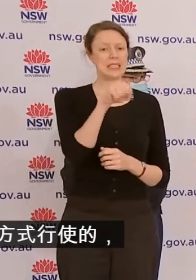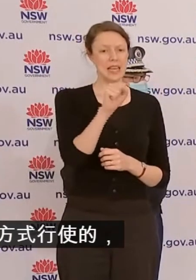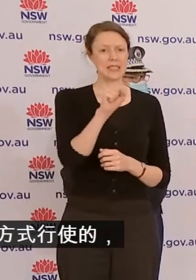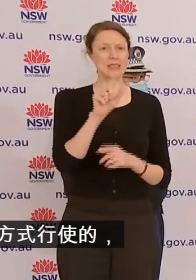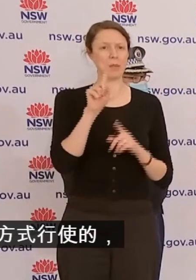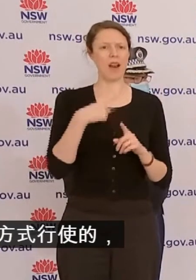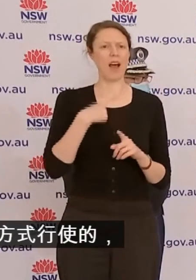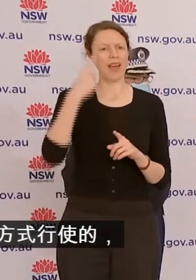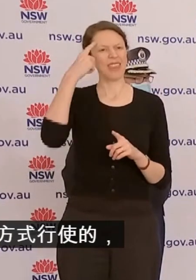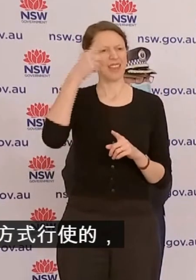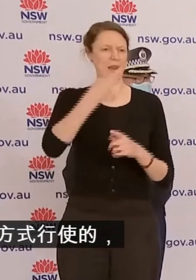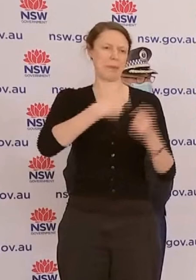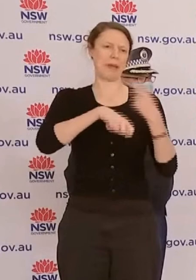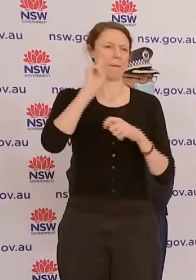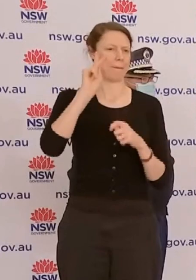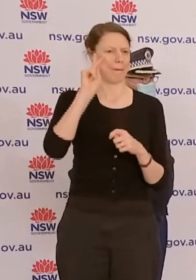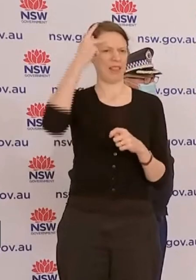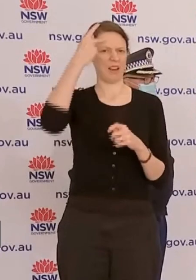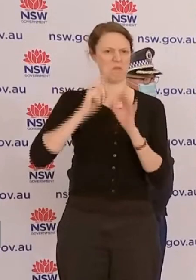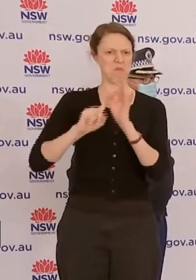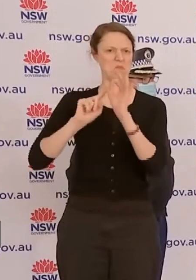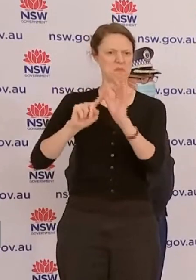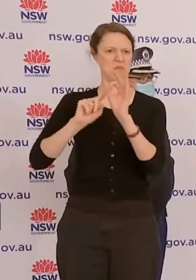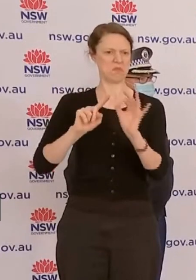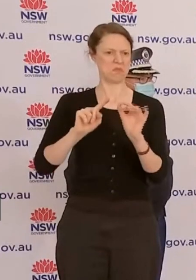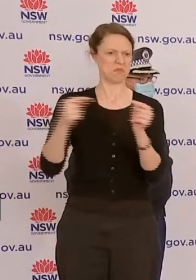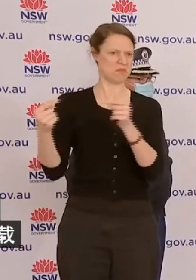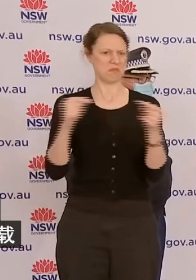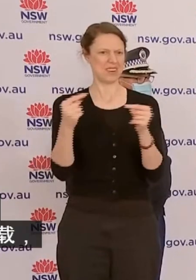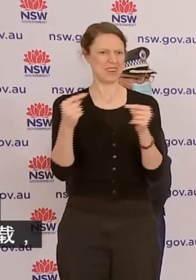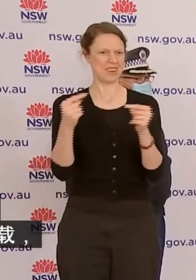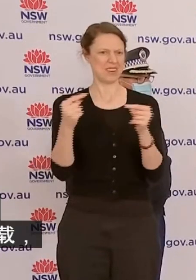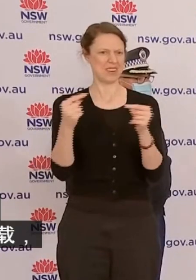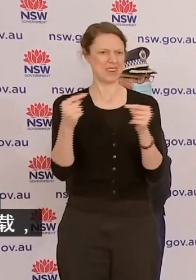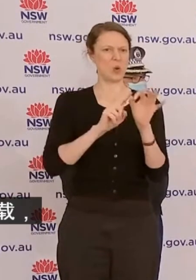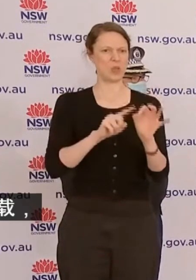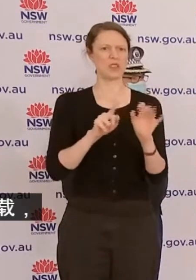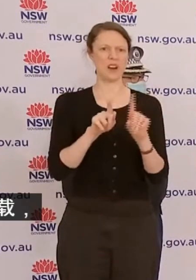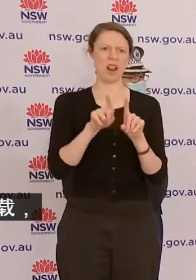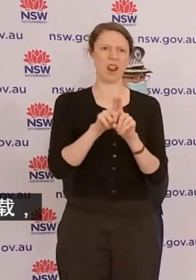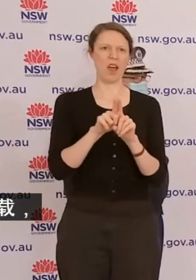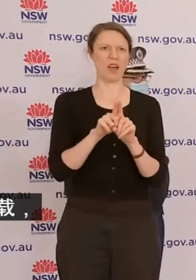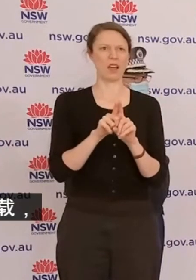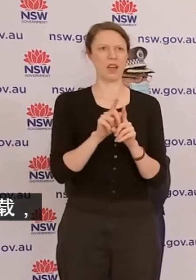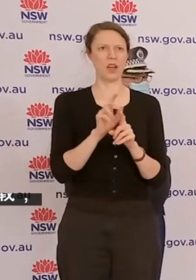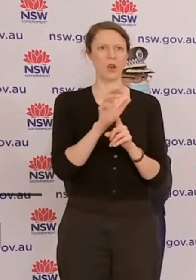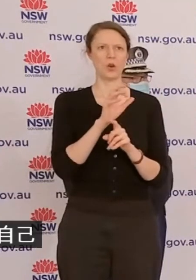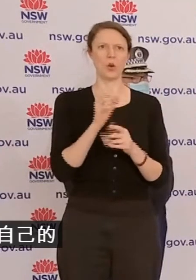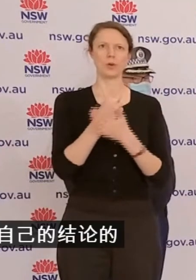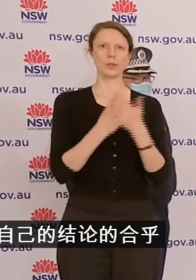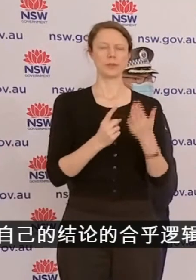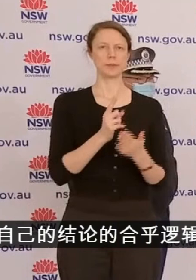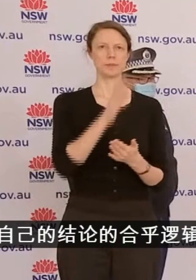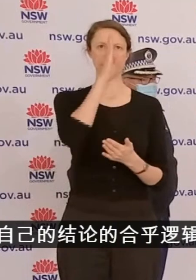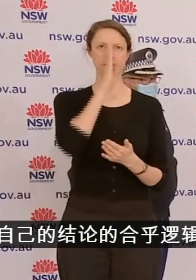in a political way. The questions were loaded politically with not necessarily the